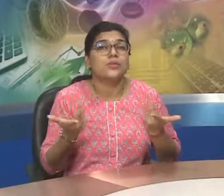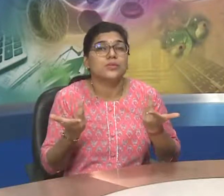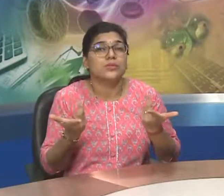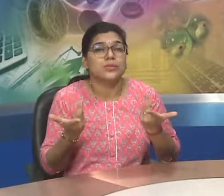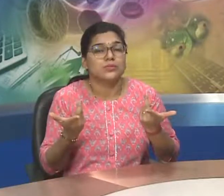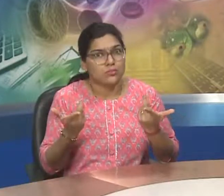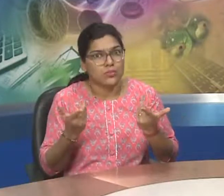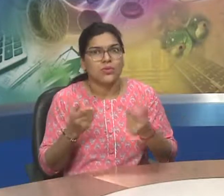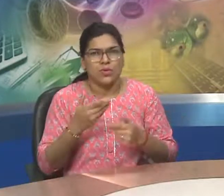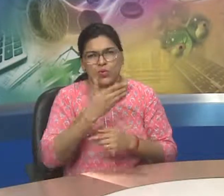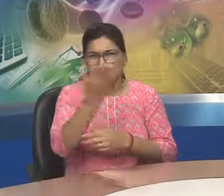Animals